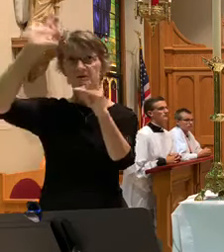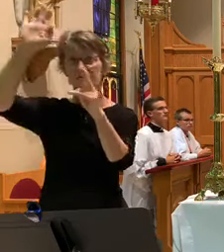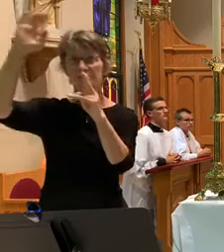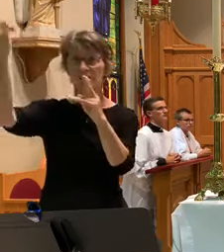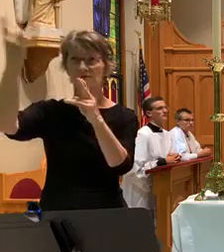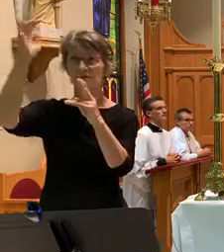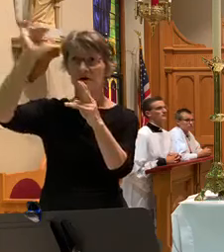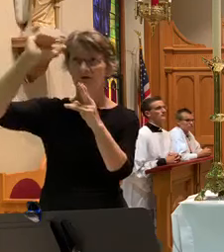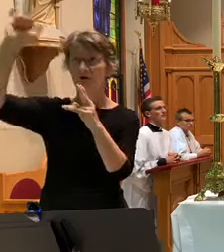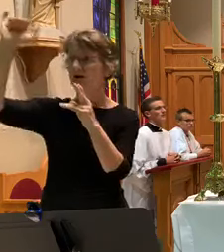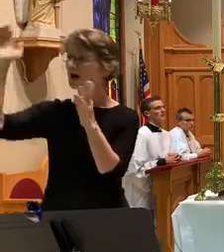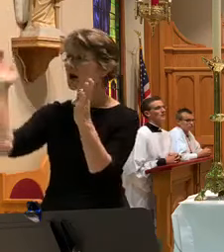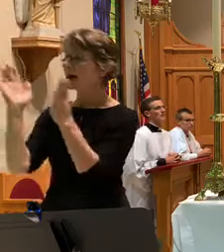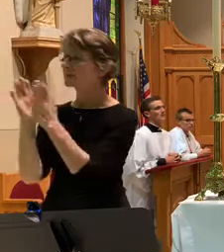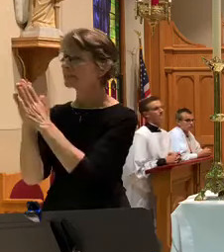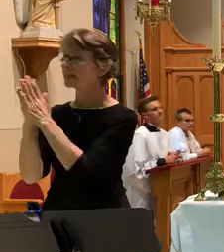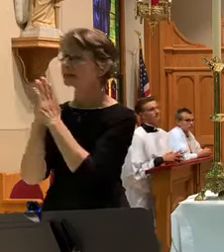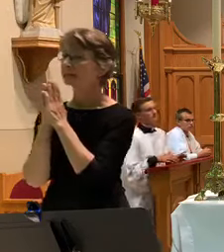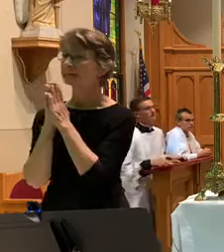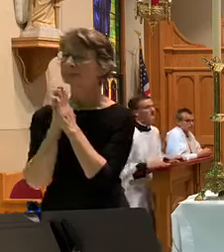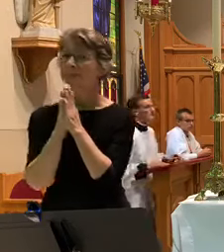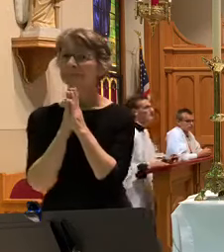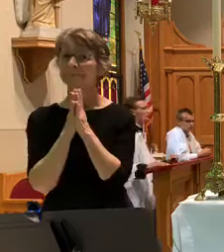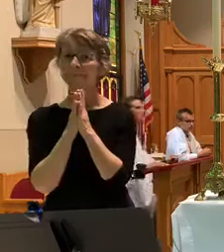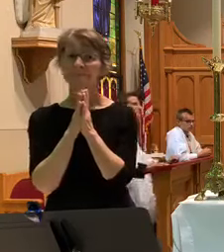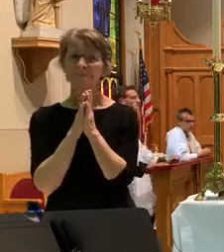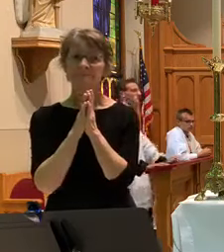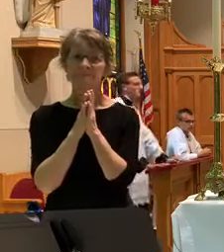yours forever and ever.